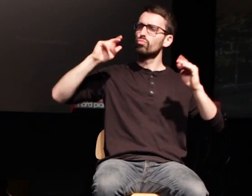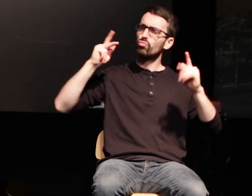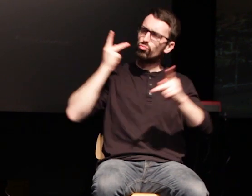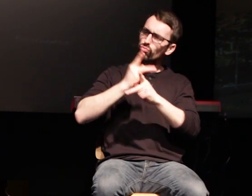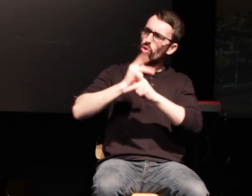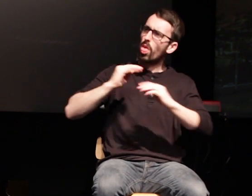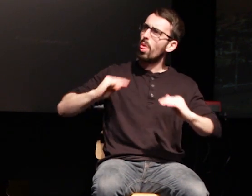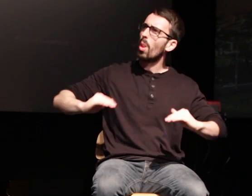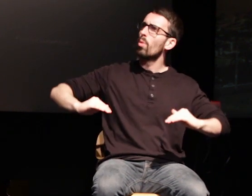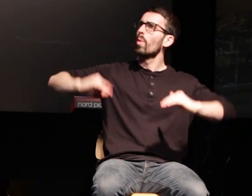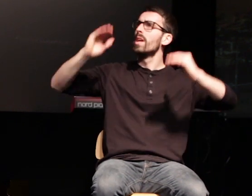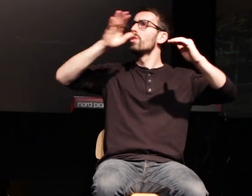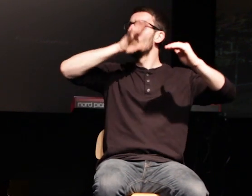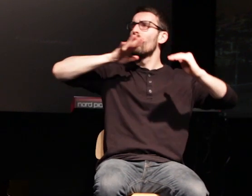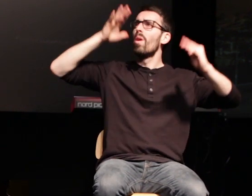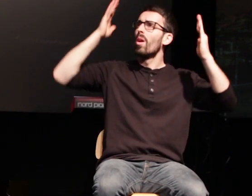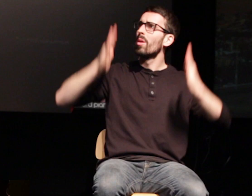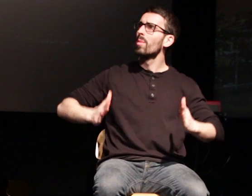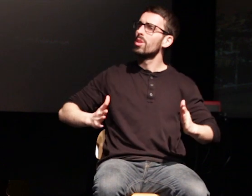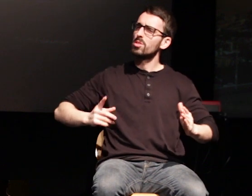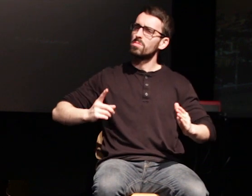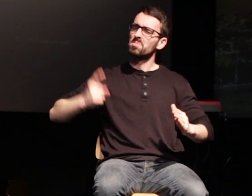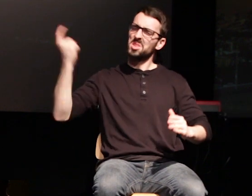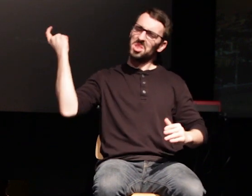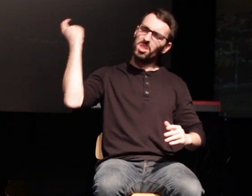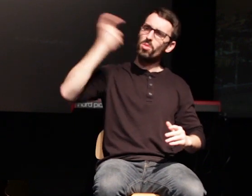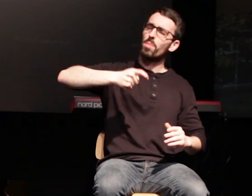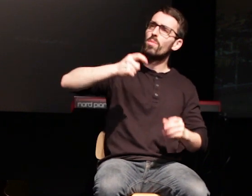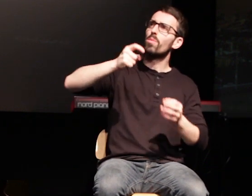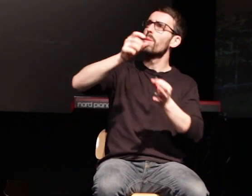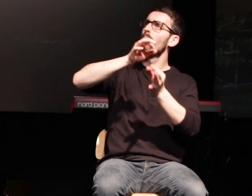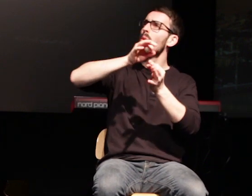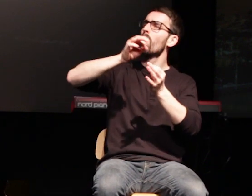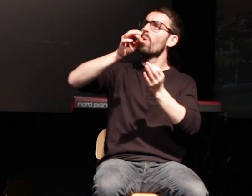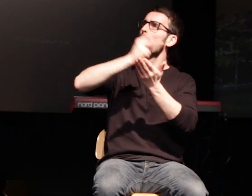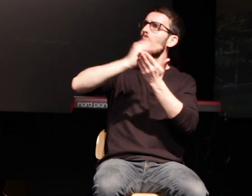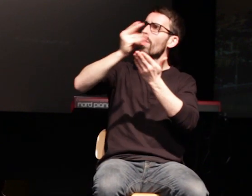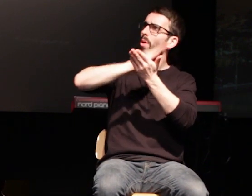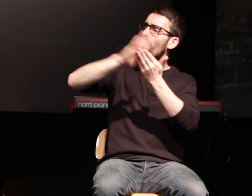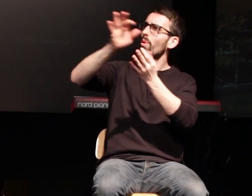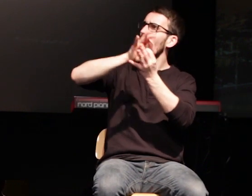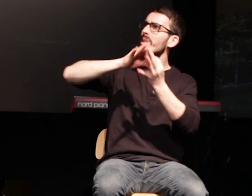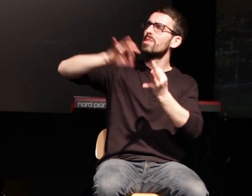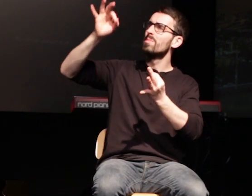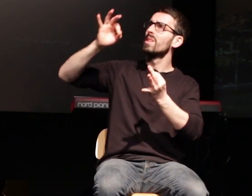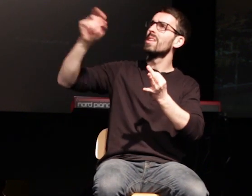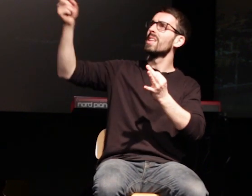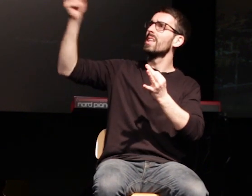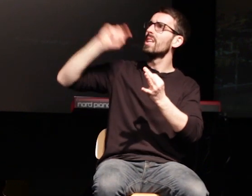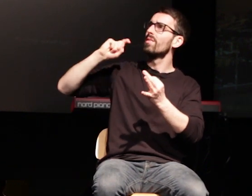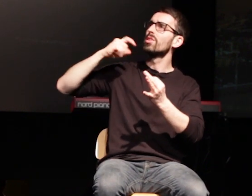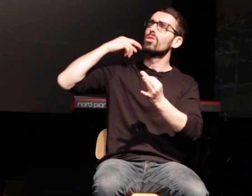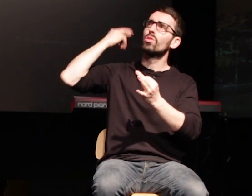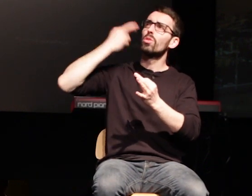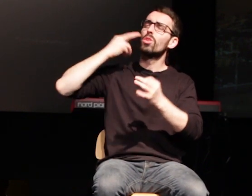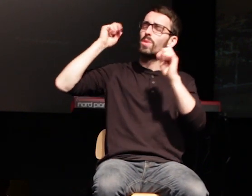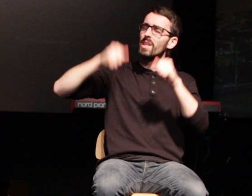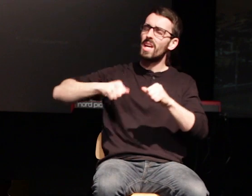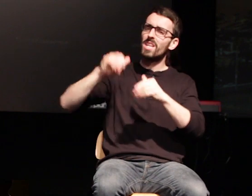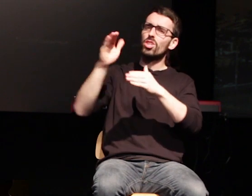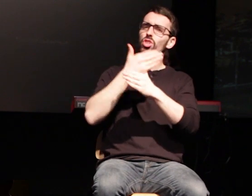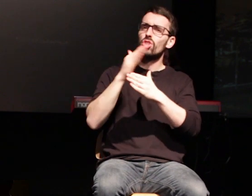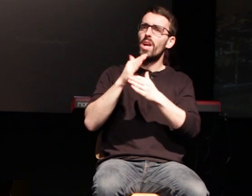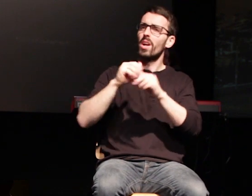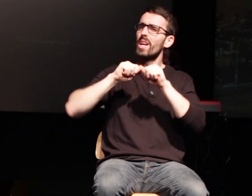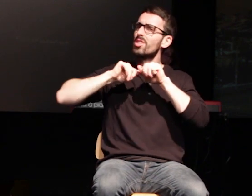room. Equip them with your Holy Spirit. And Father, we pray that you would give us a context for which we can share and spread the saving